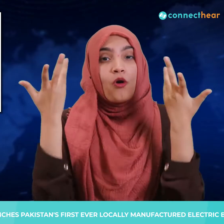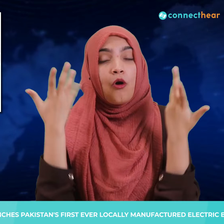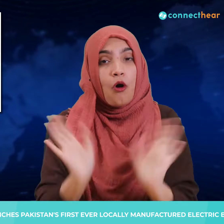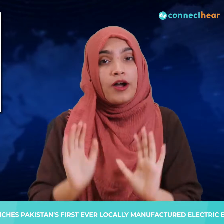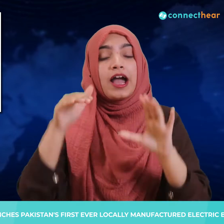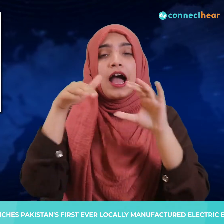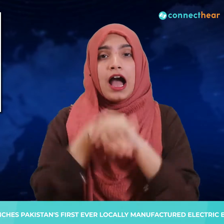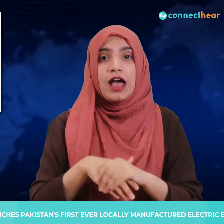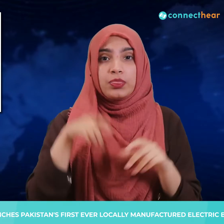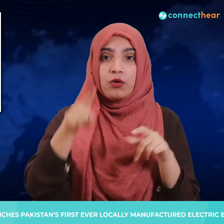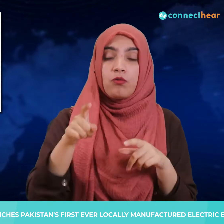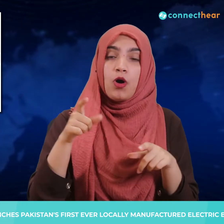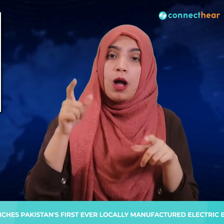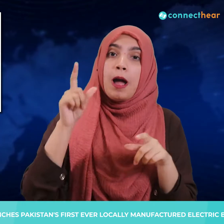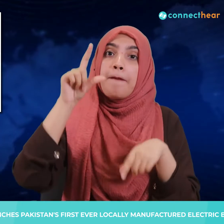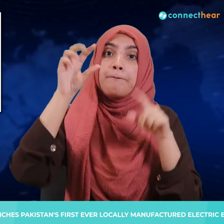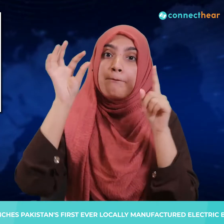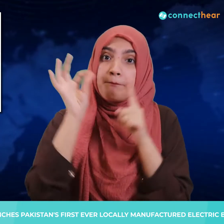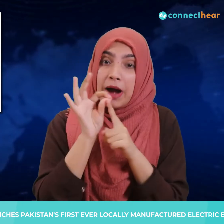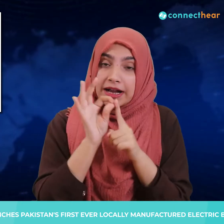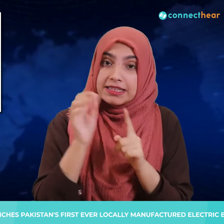locally manufactured electric motorcycle.